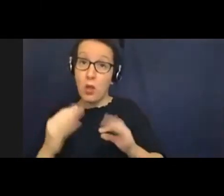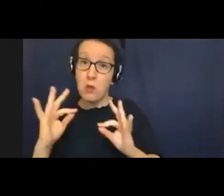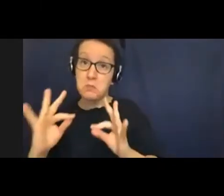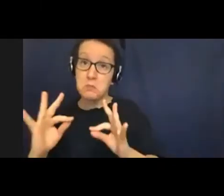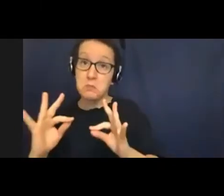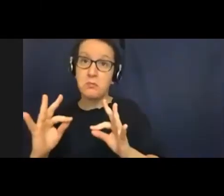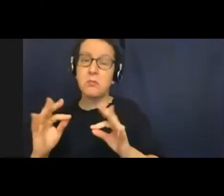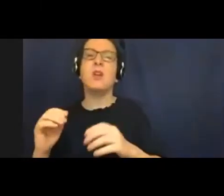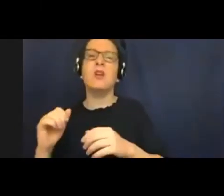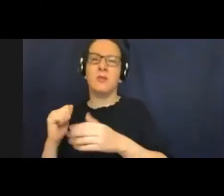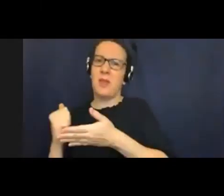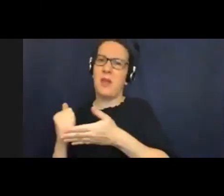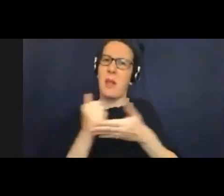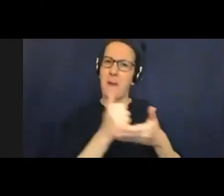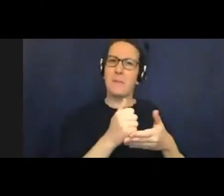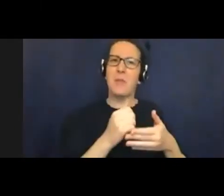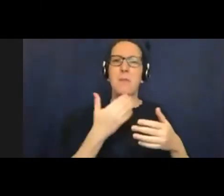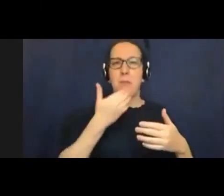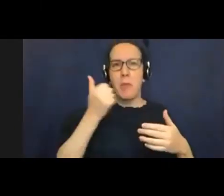countries.